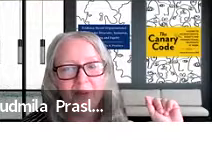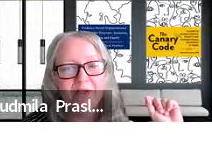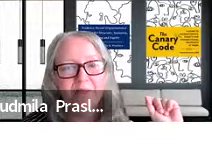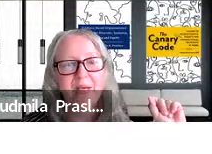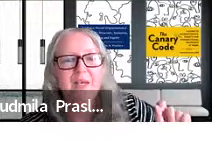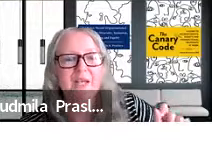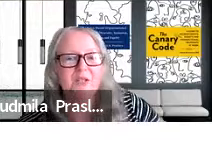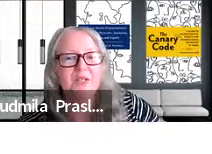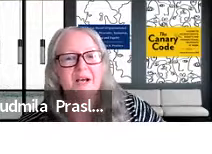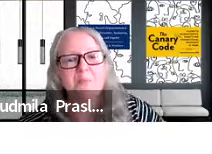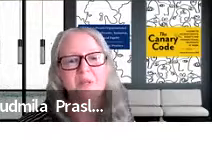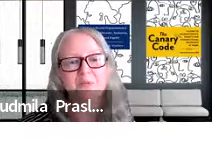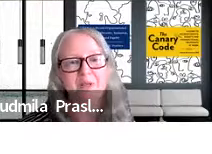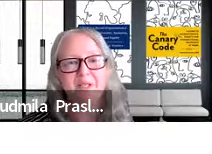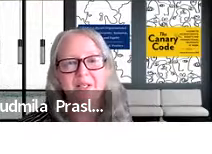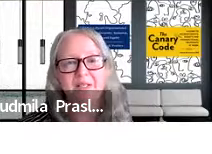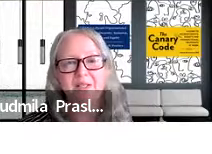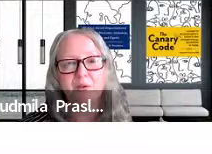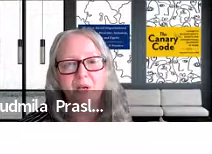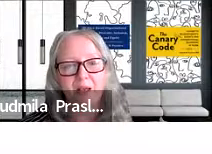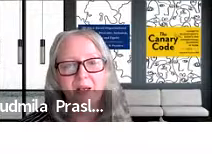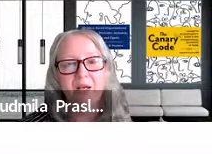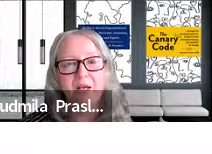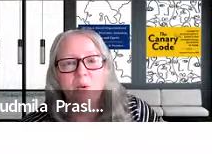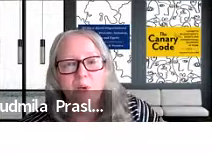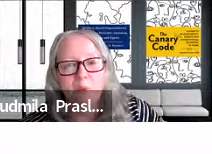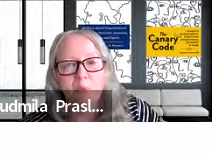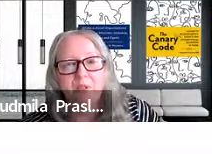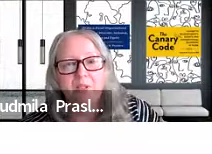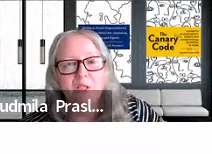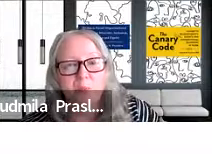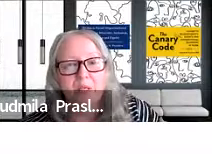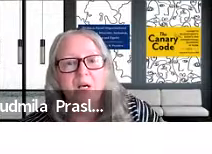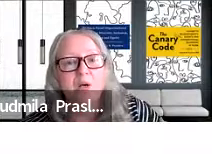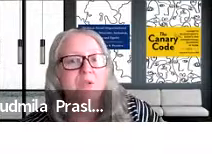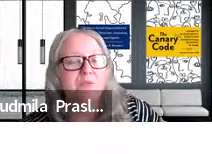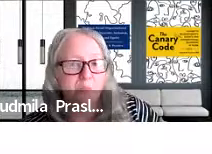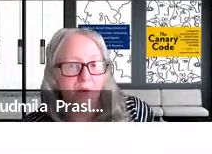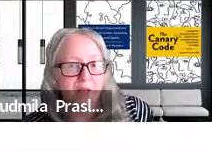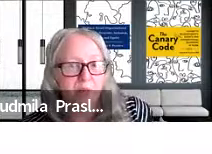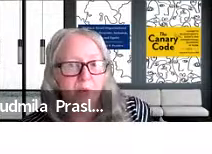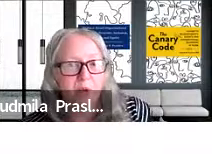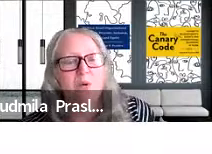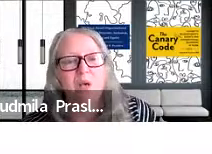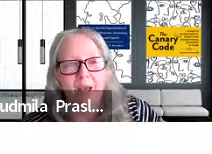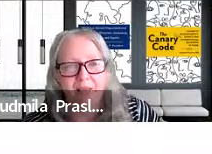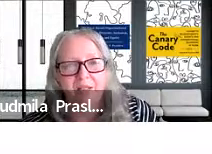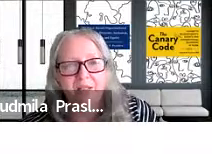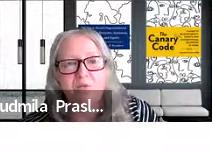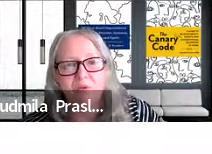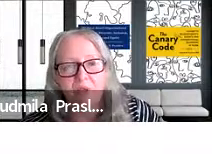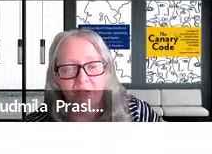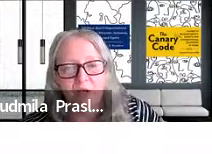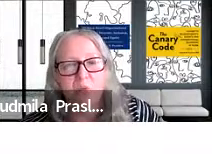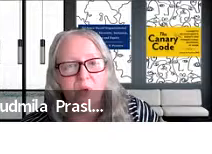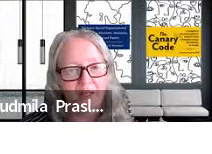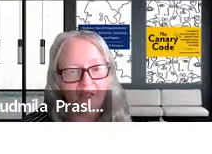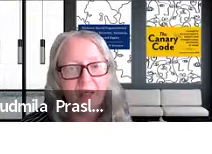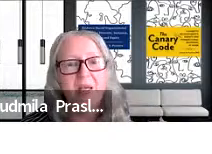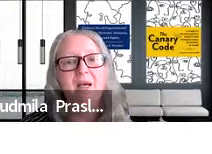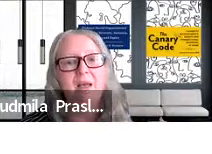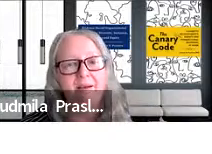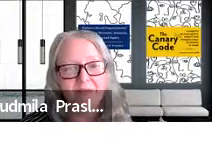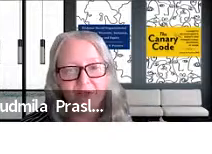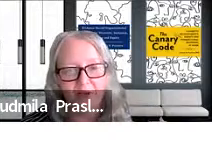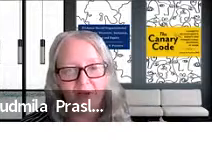Anybody want to give me just a couple of ideas? Okay. One word that explains how different brains work. Okay, that's a really